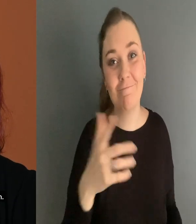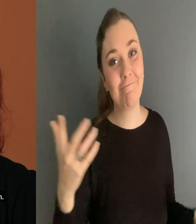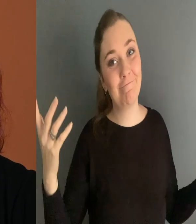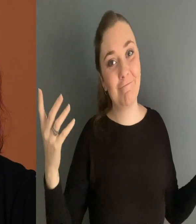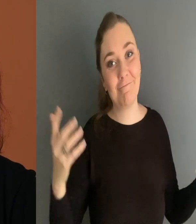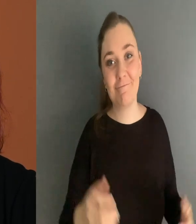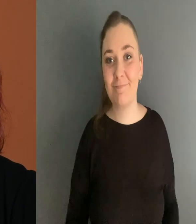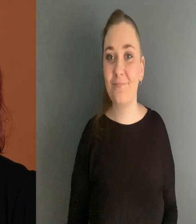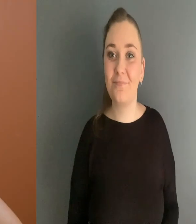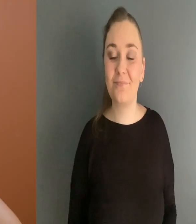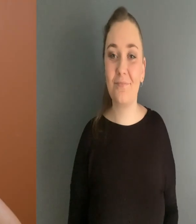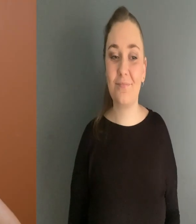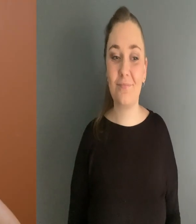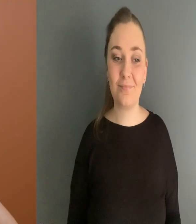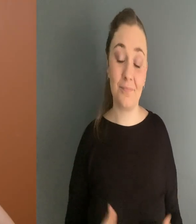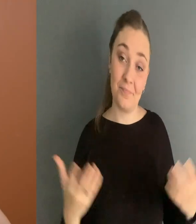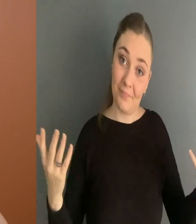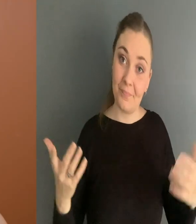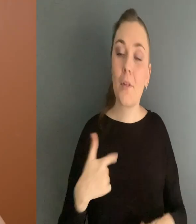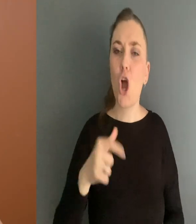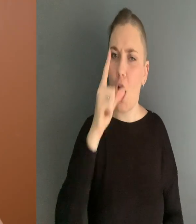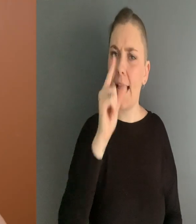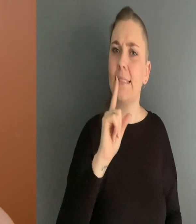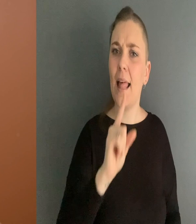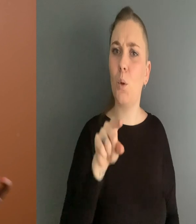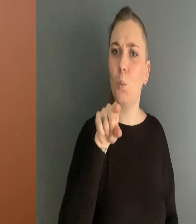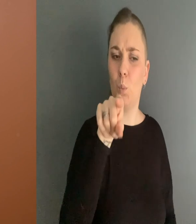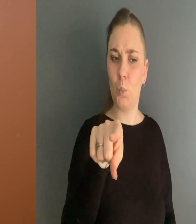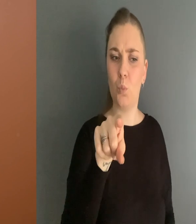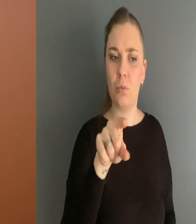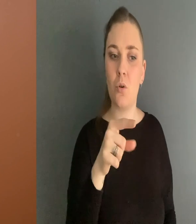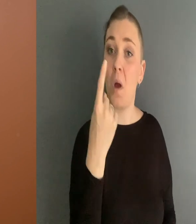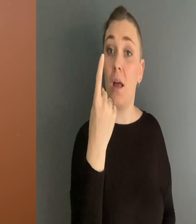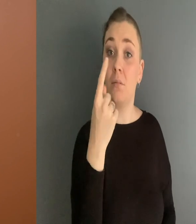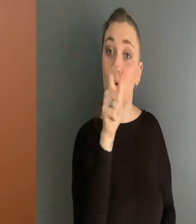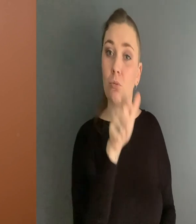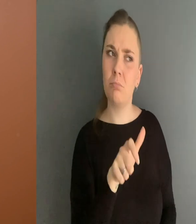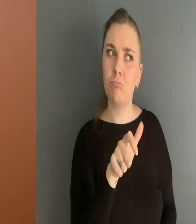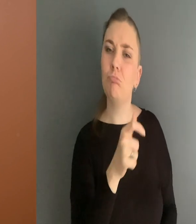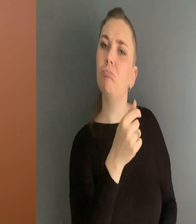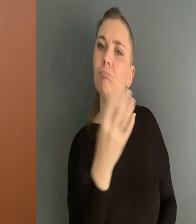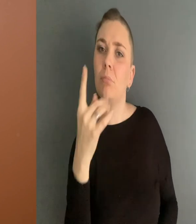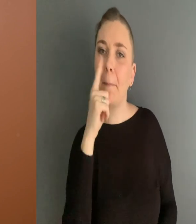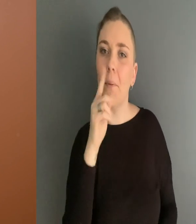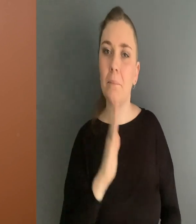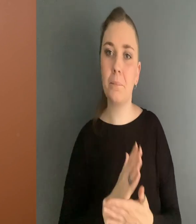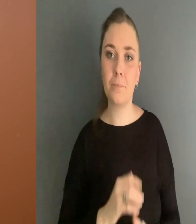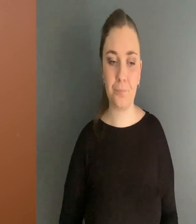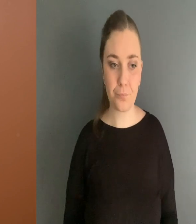Mm-hmm. Well I can tell you one person or a couple of people.